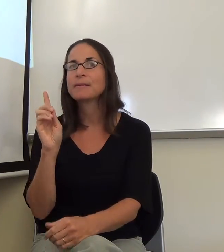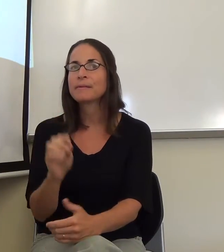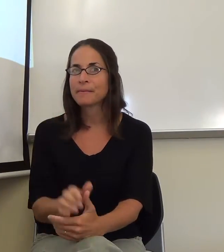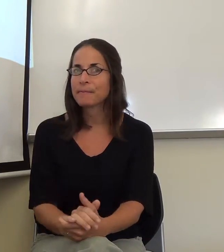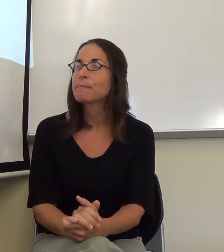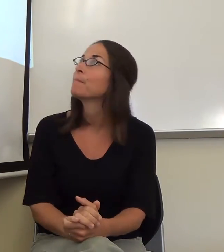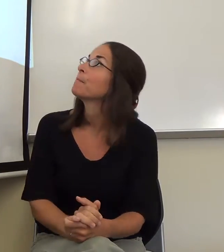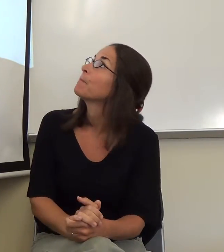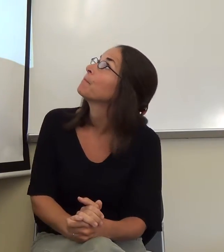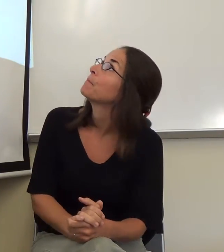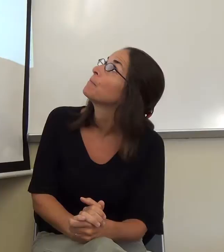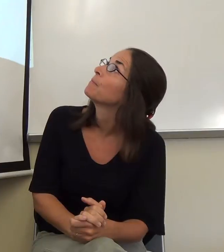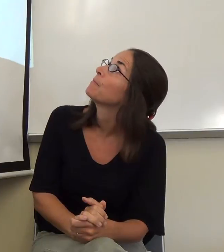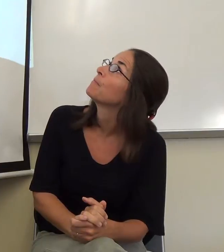a contrast clue?